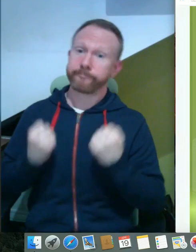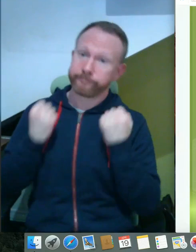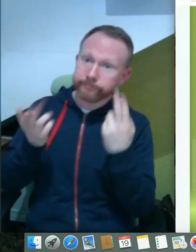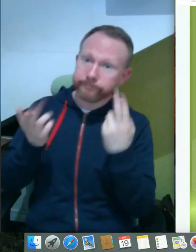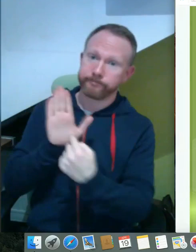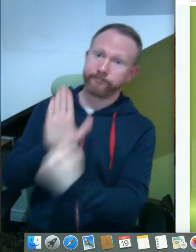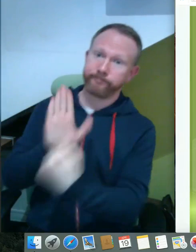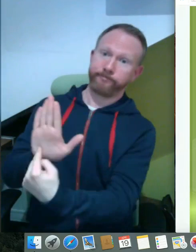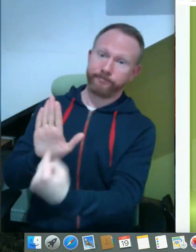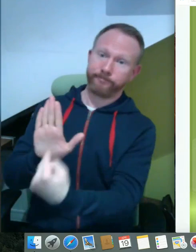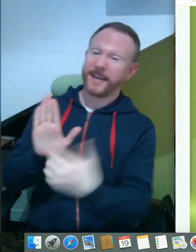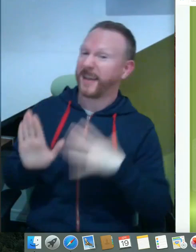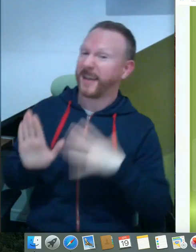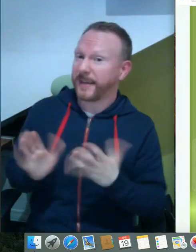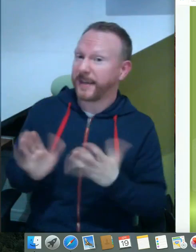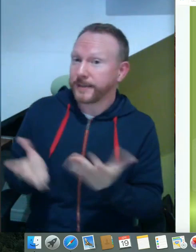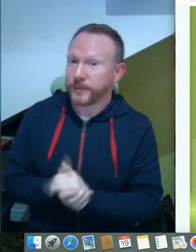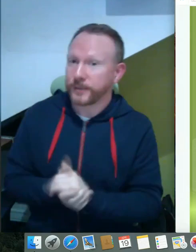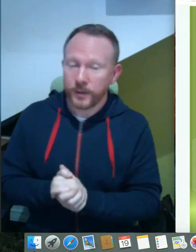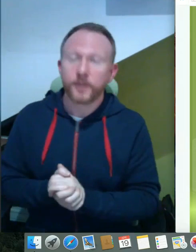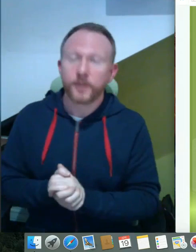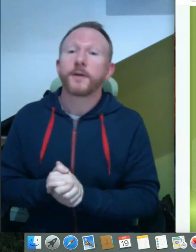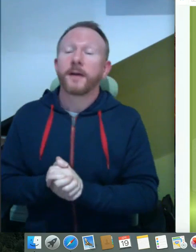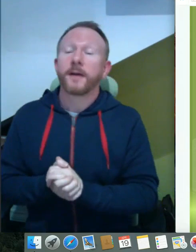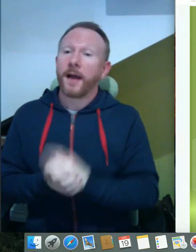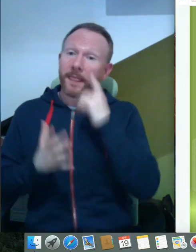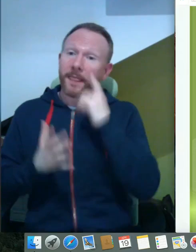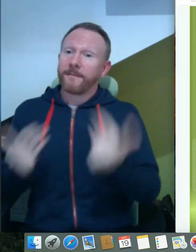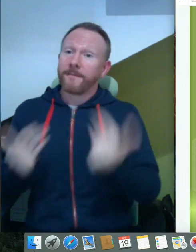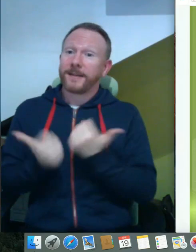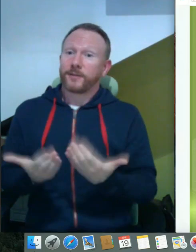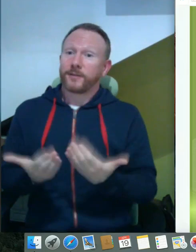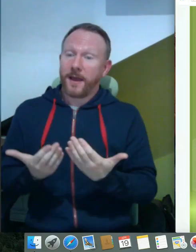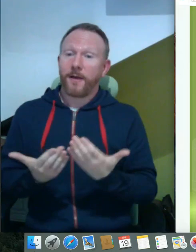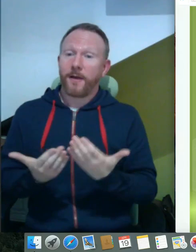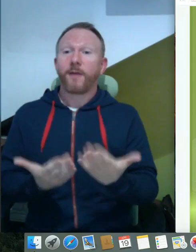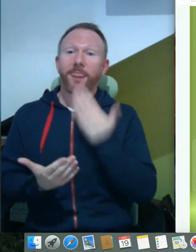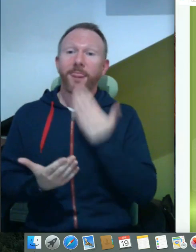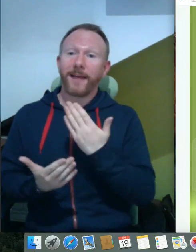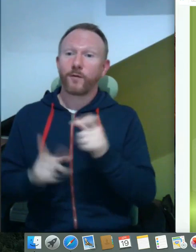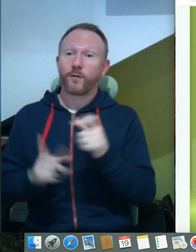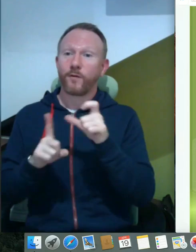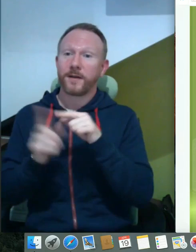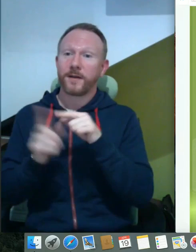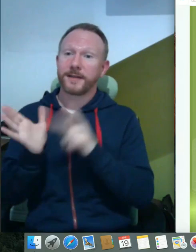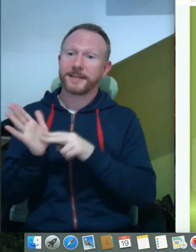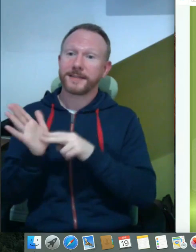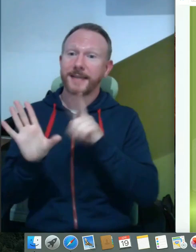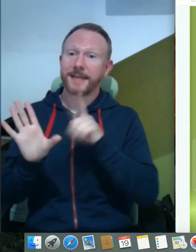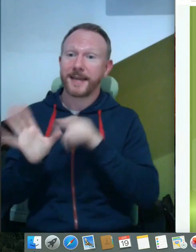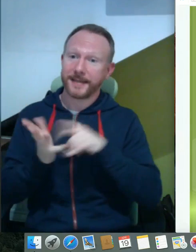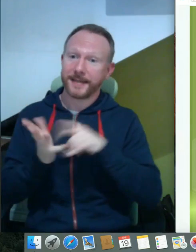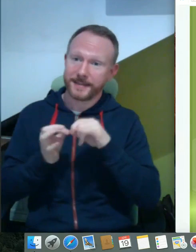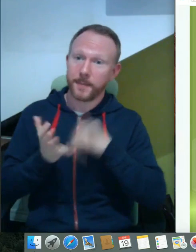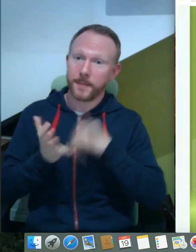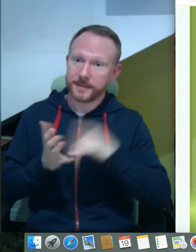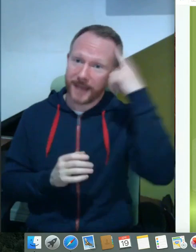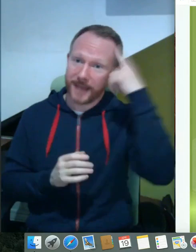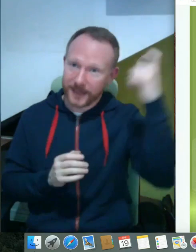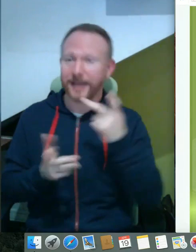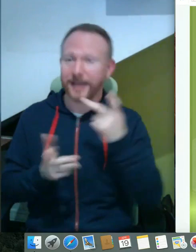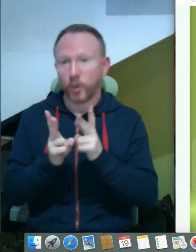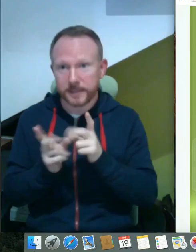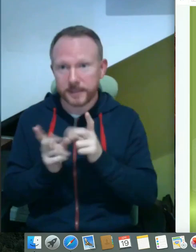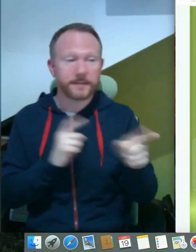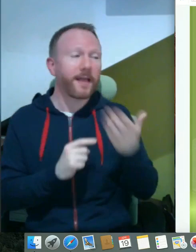Okay, well, that's it for tonight. I'd like to thank Danny Stubbs, and also thank you to Kal Newby for all